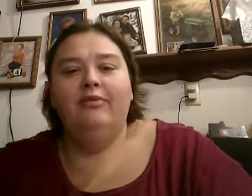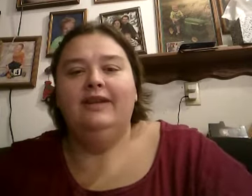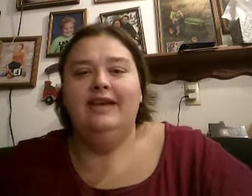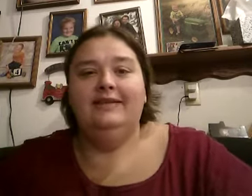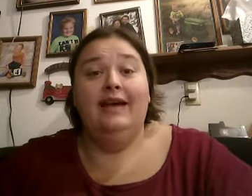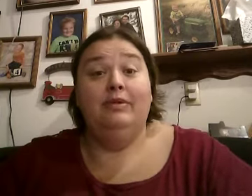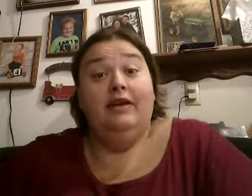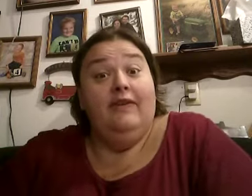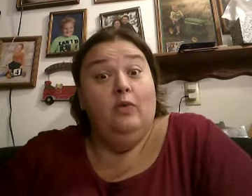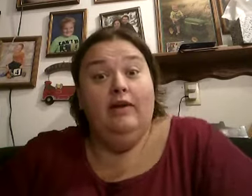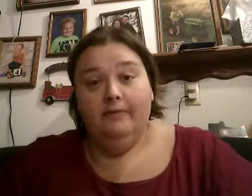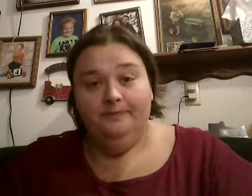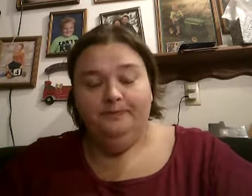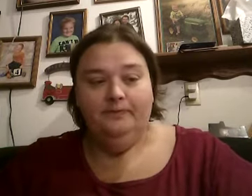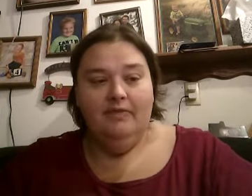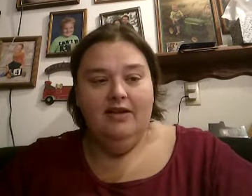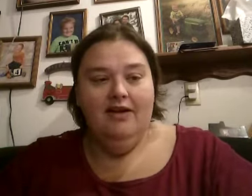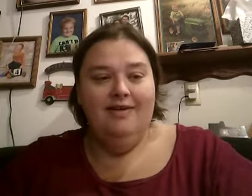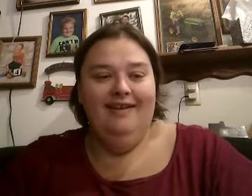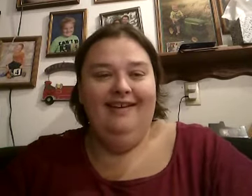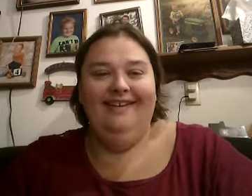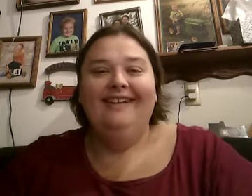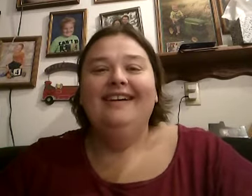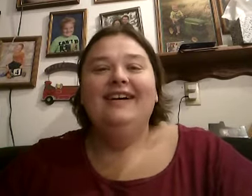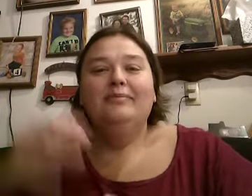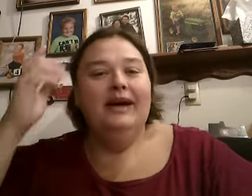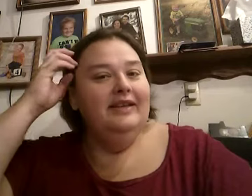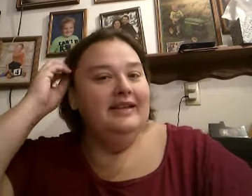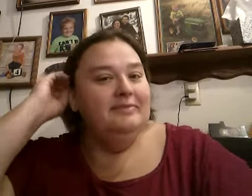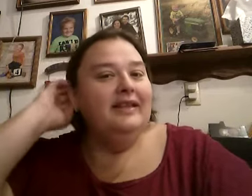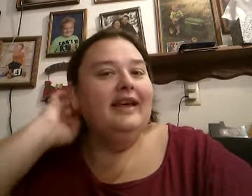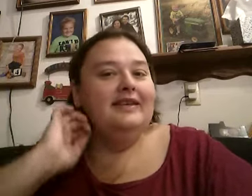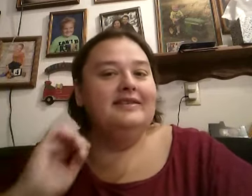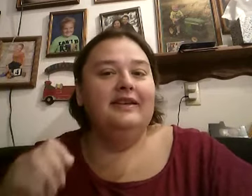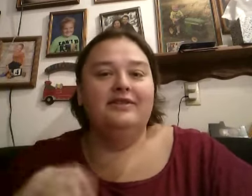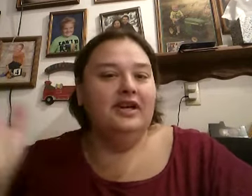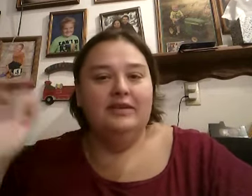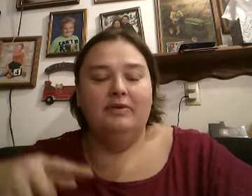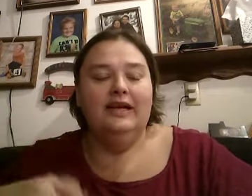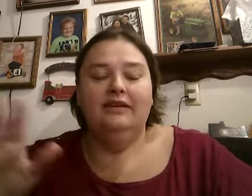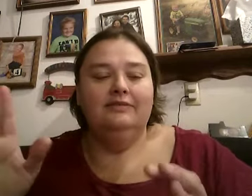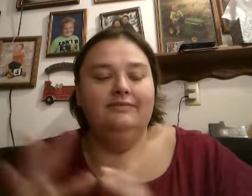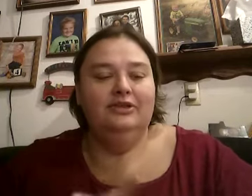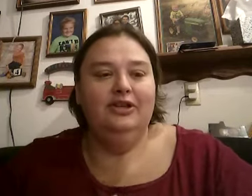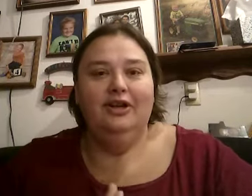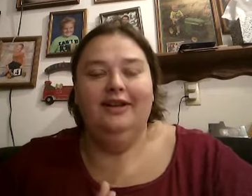Normally he says happy life, happy wife. but this month has the truck has broke down and So you know how that